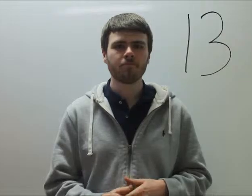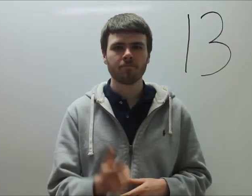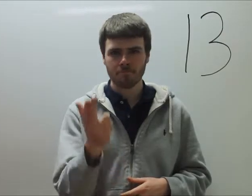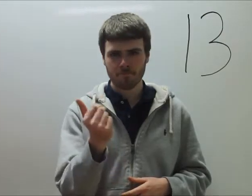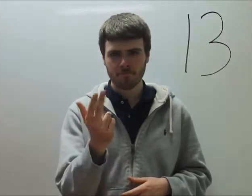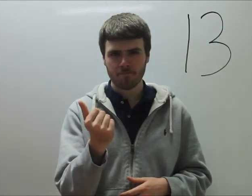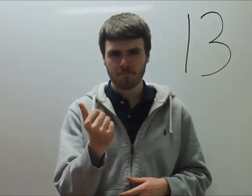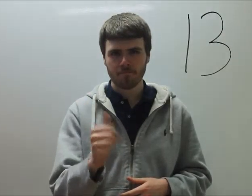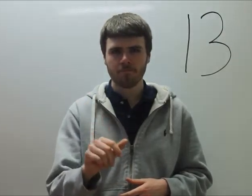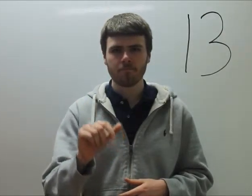13.